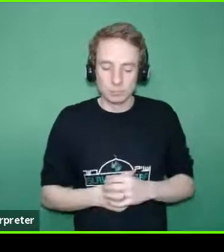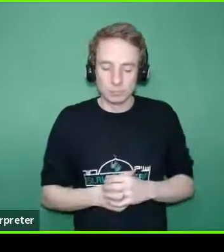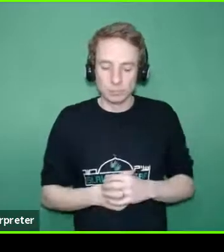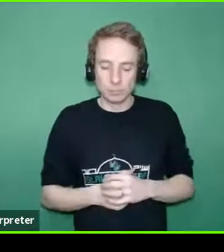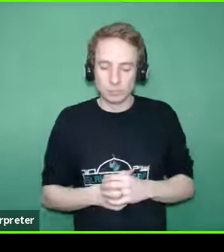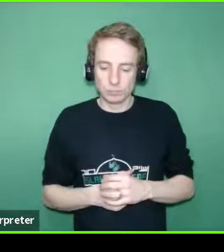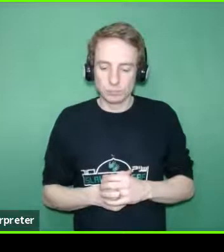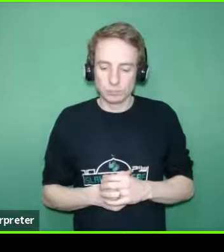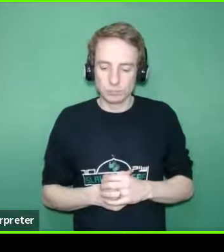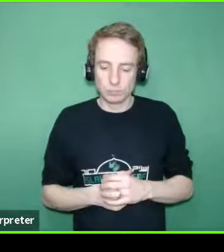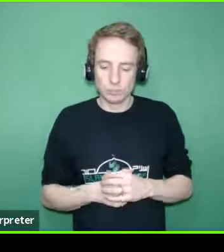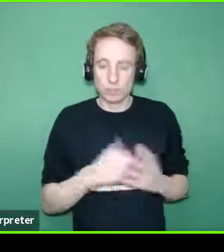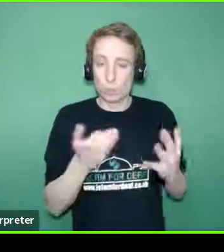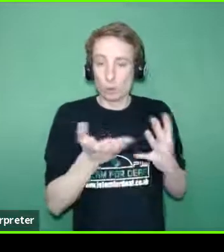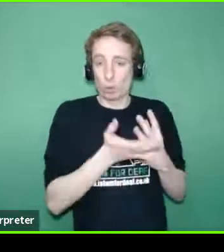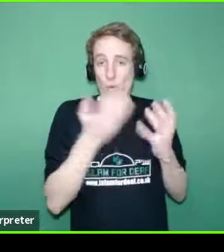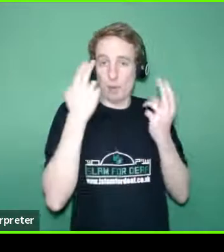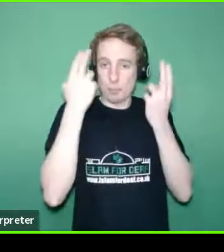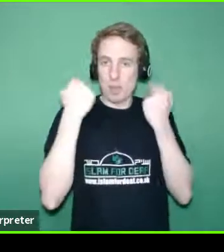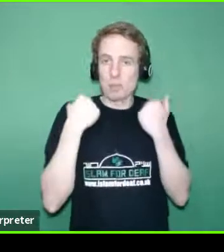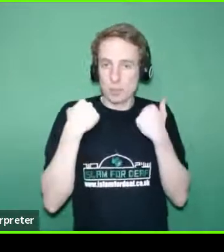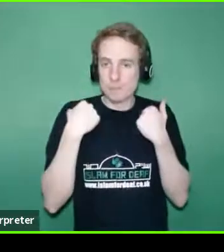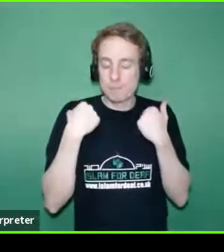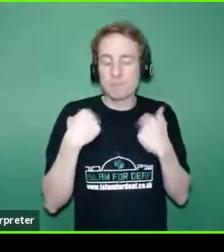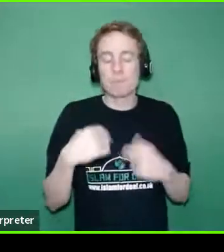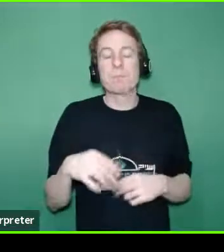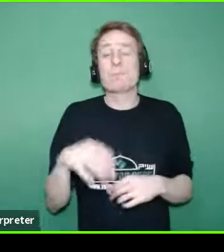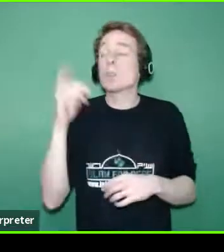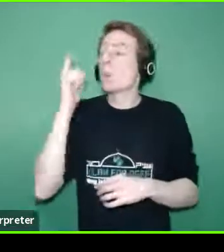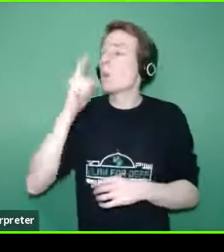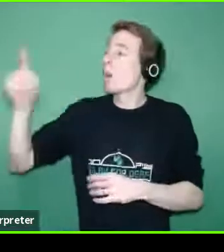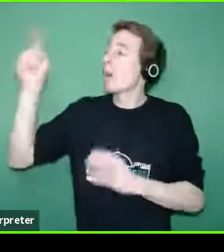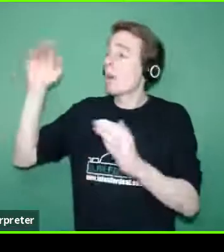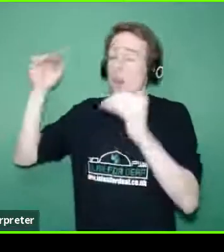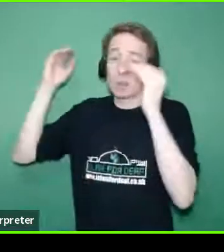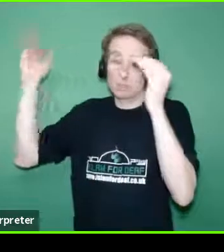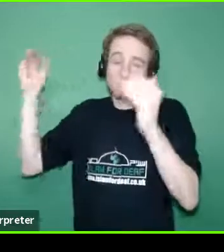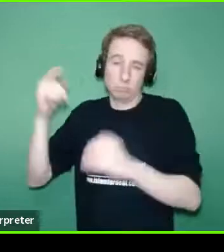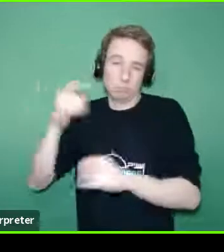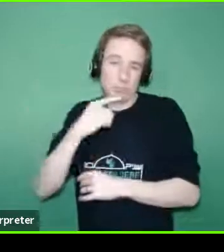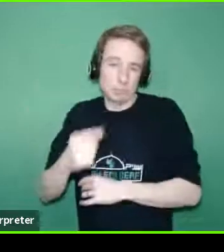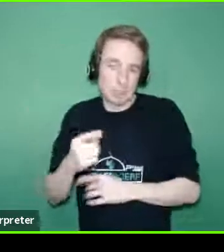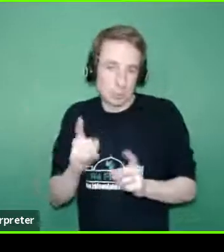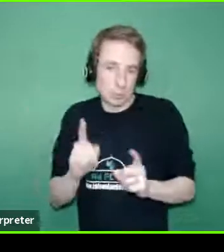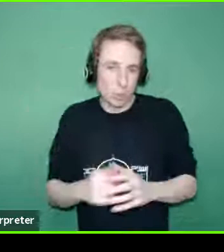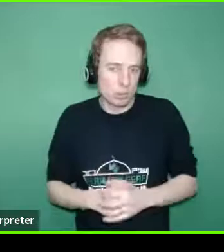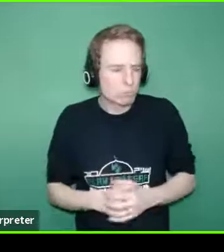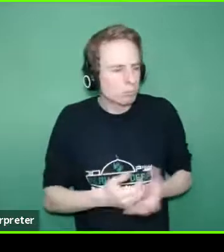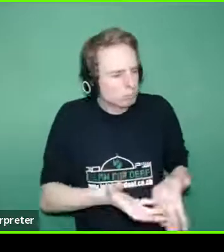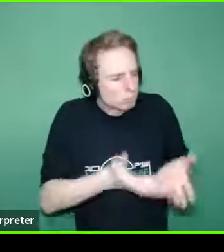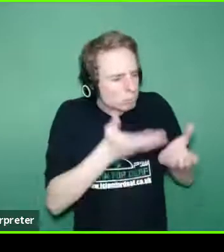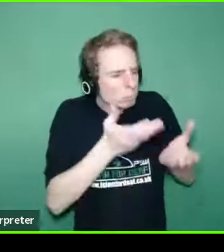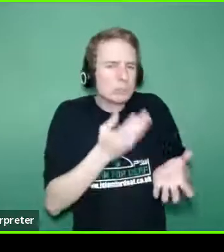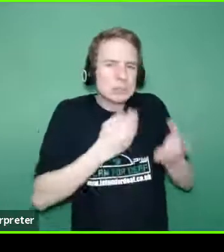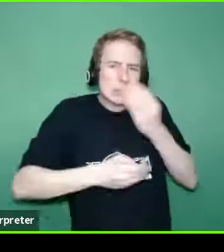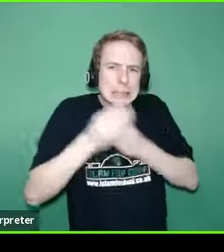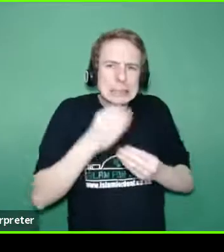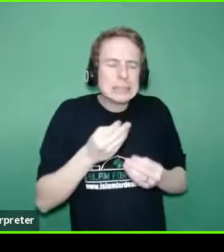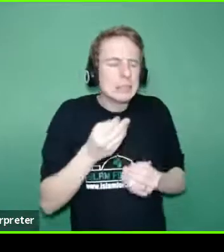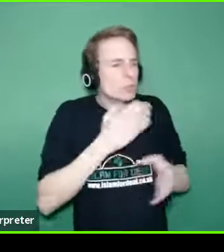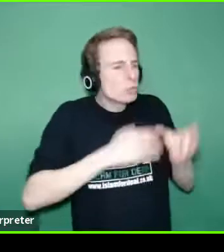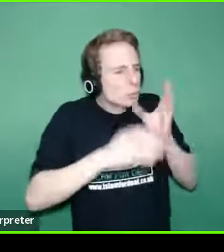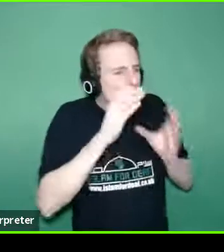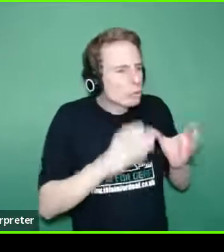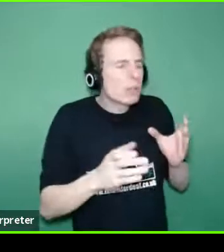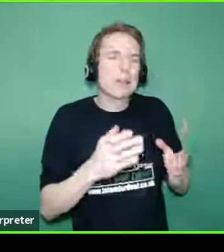where Allah the Most High says to her, so eat and drink and be contented. And if you see